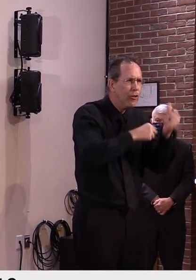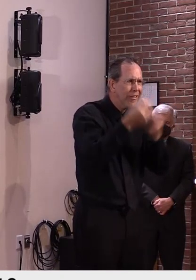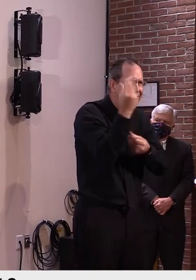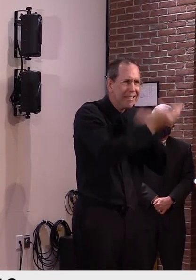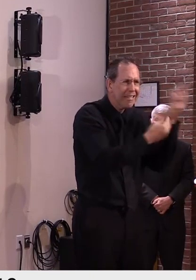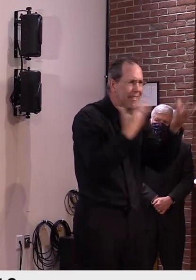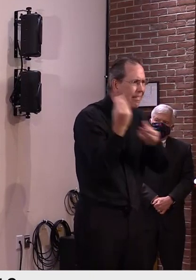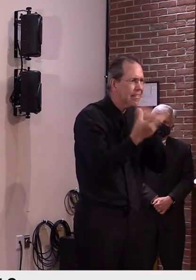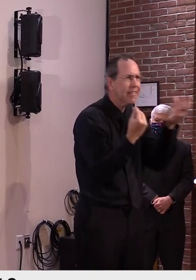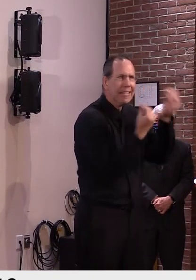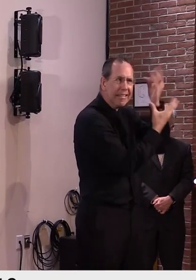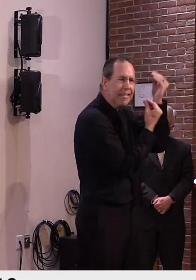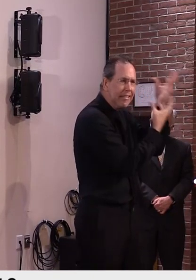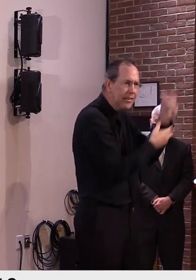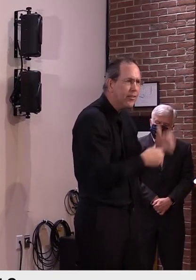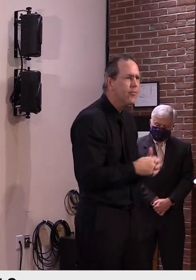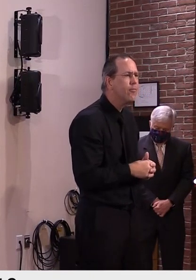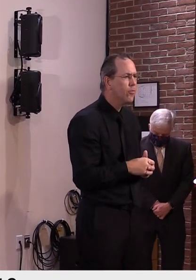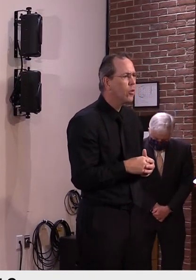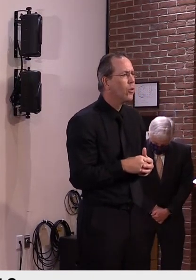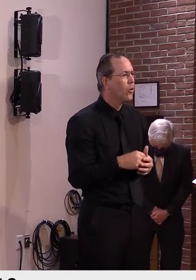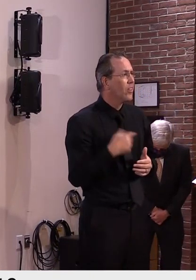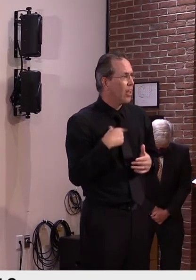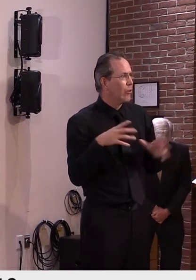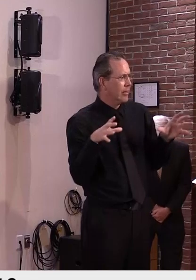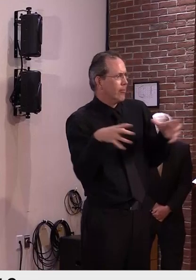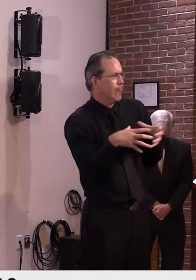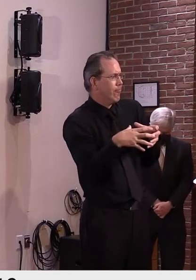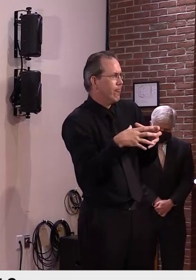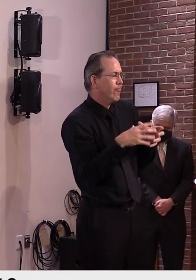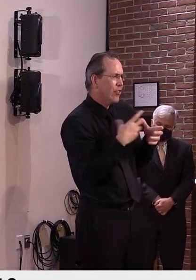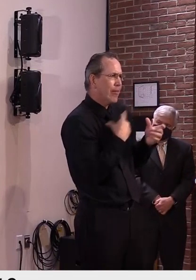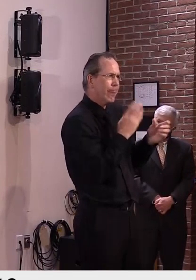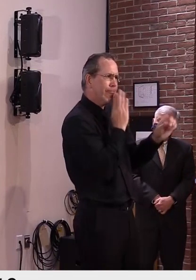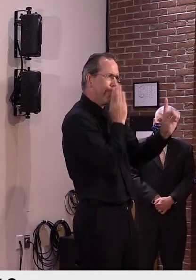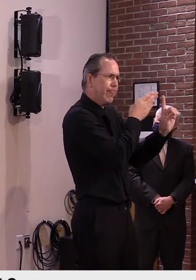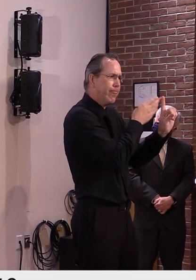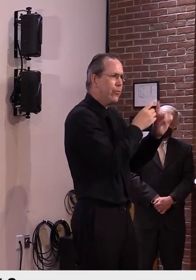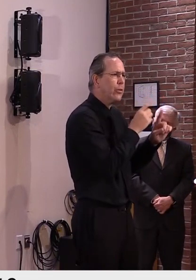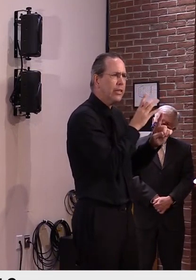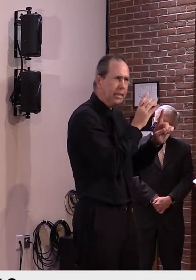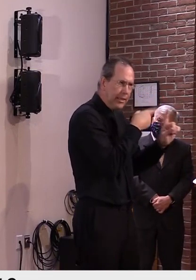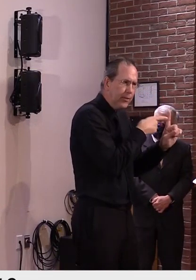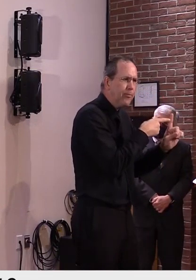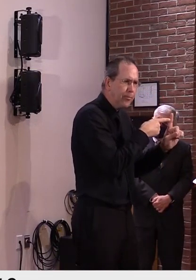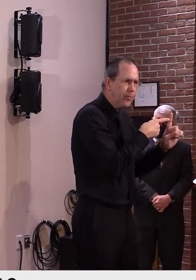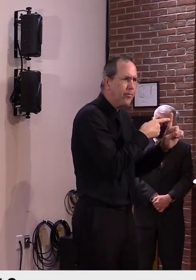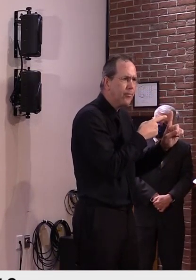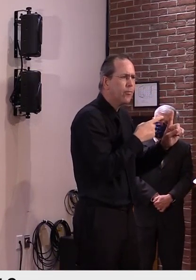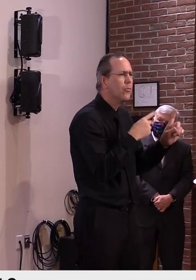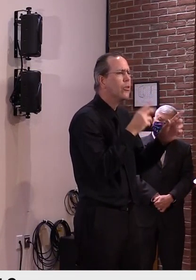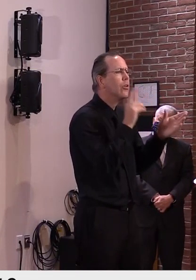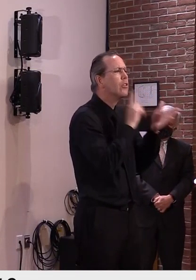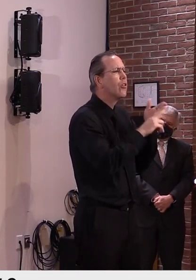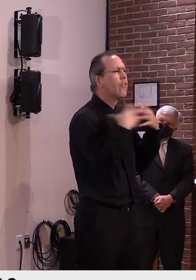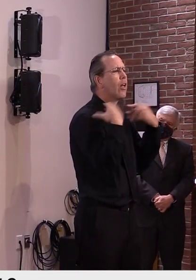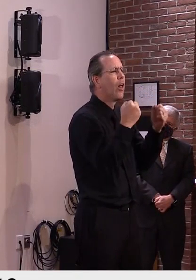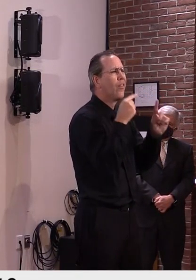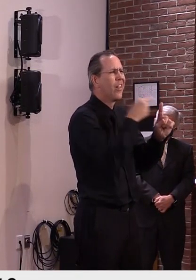conversation as an organization with the Secretary for Health,